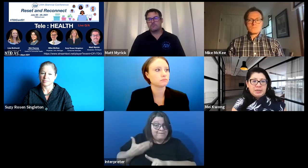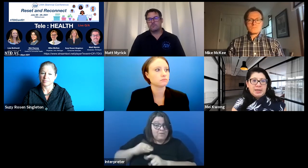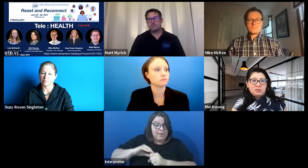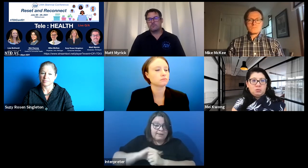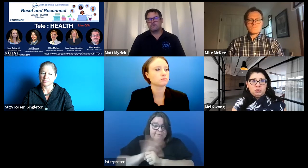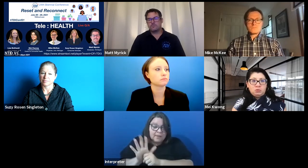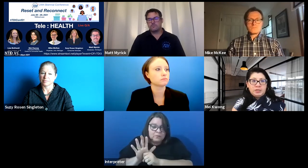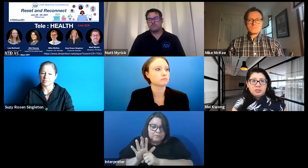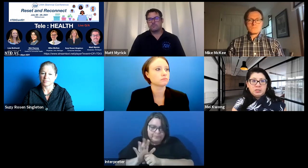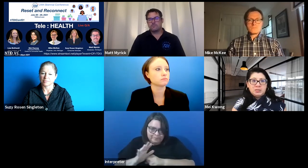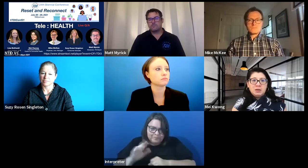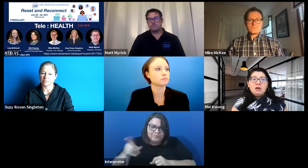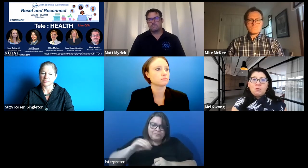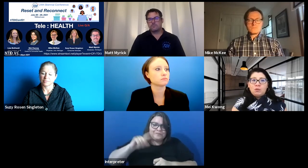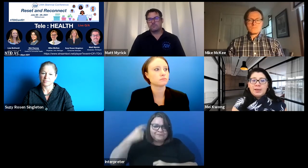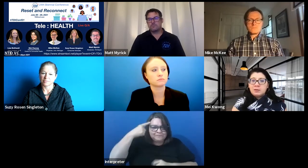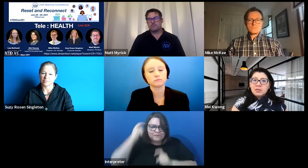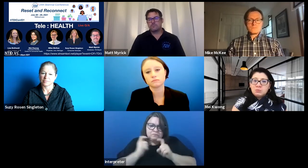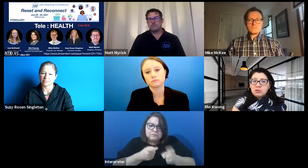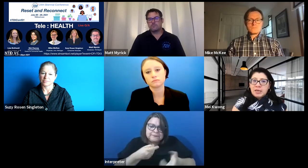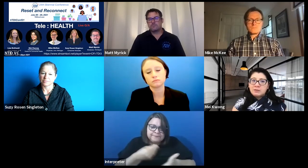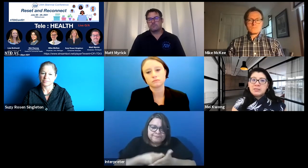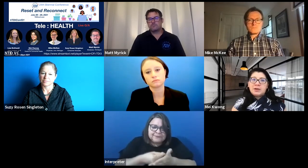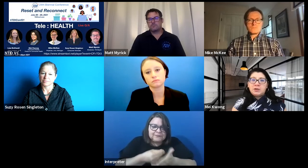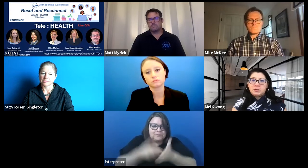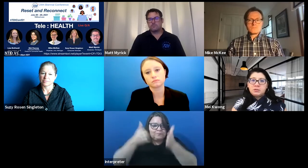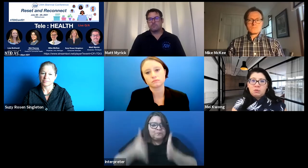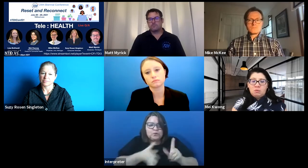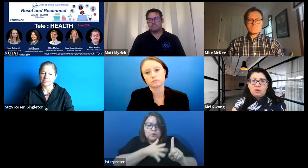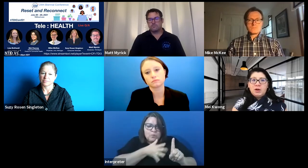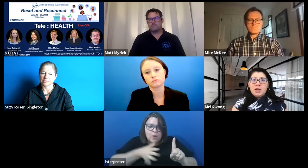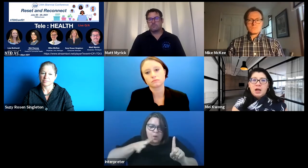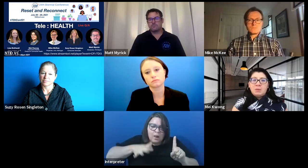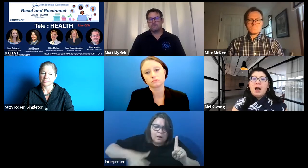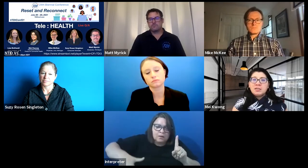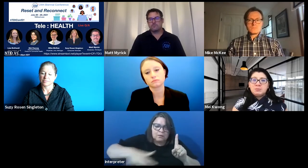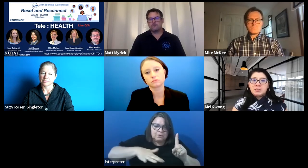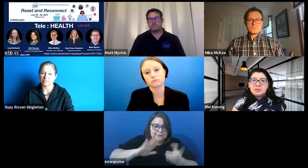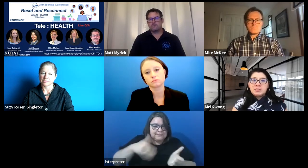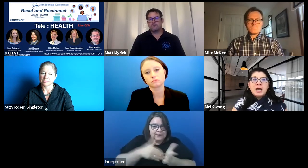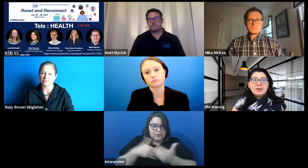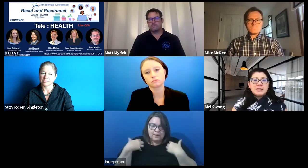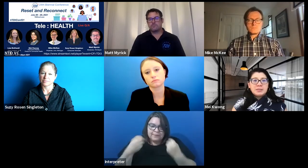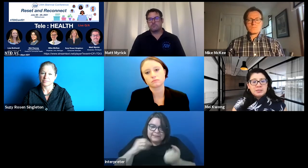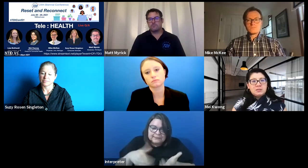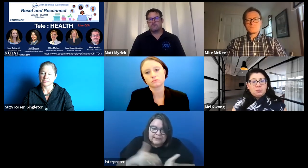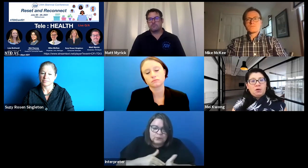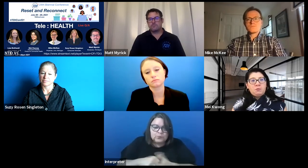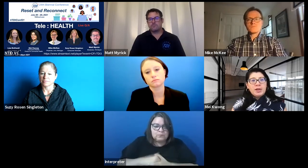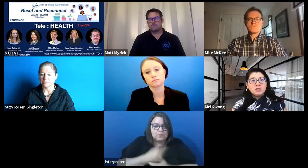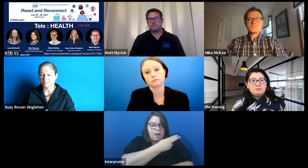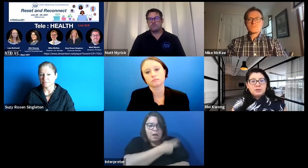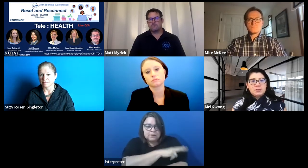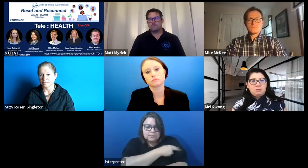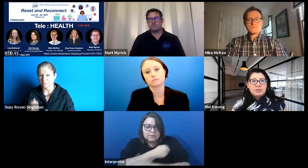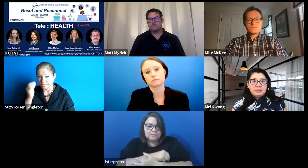concentrated in like the rural regions for like community health centers or hospitals, and not necessarily the broad